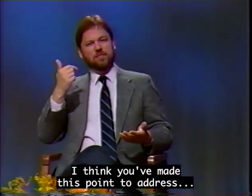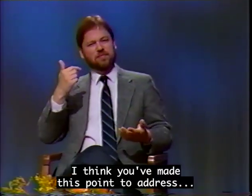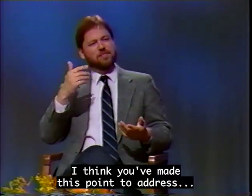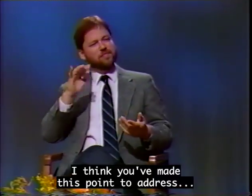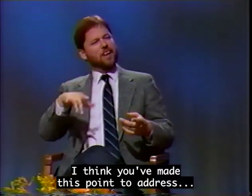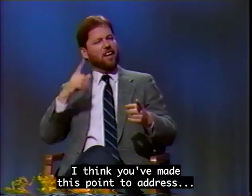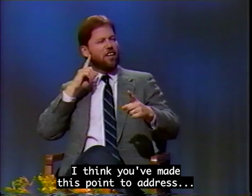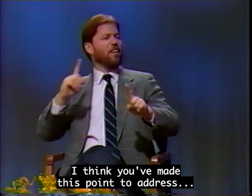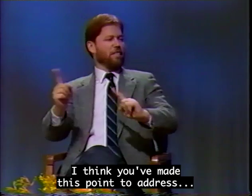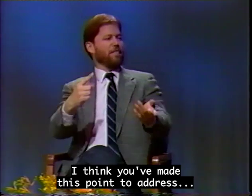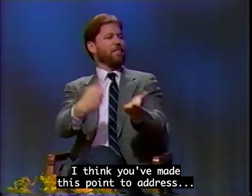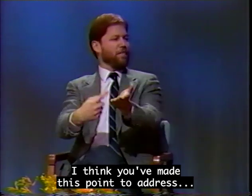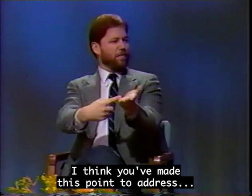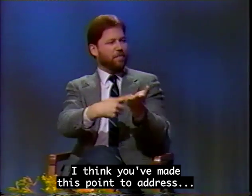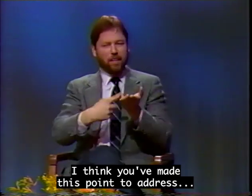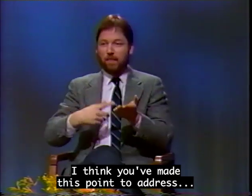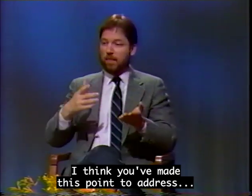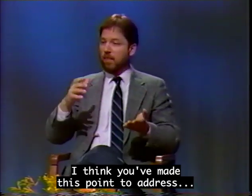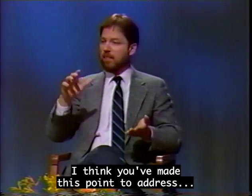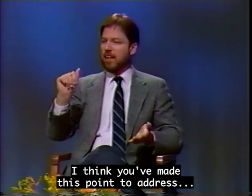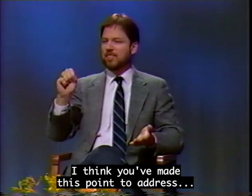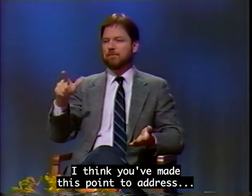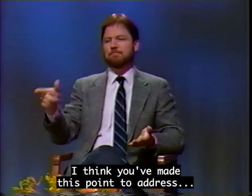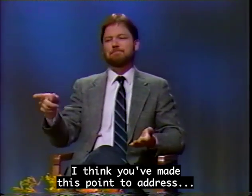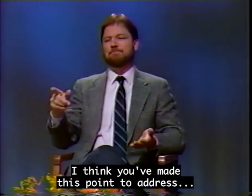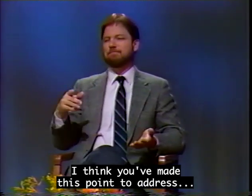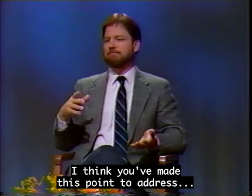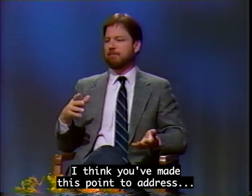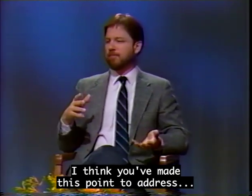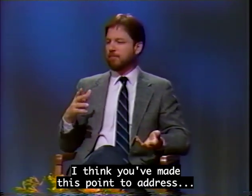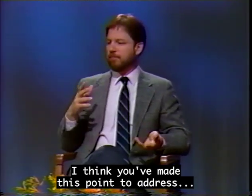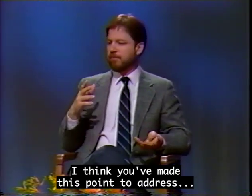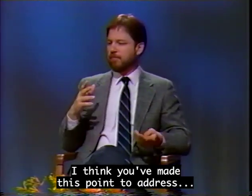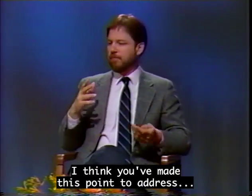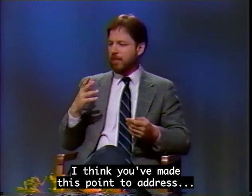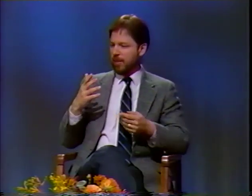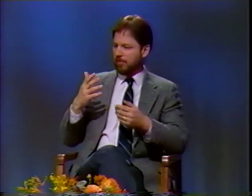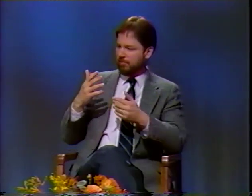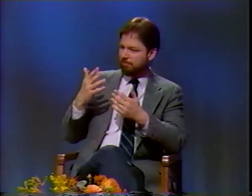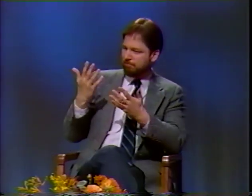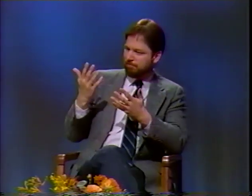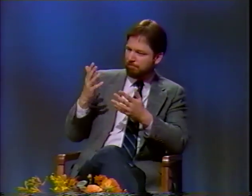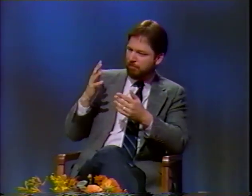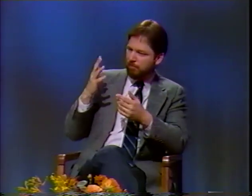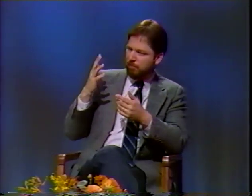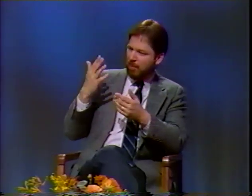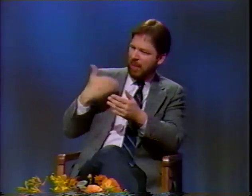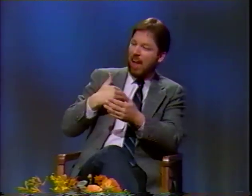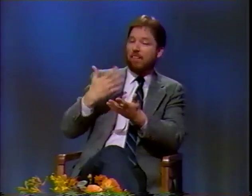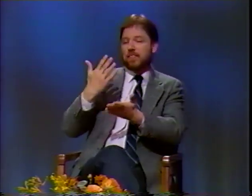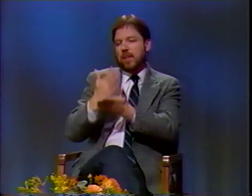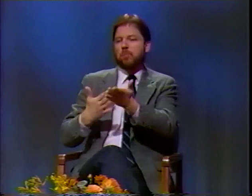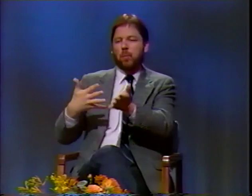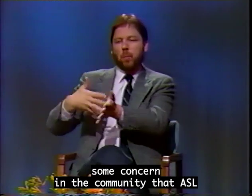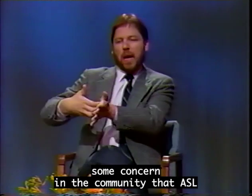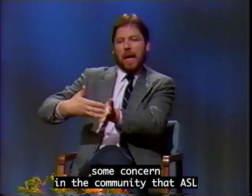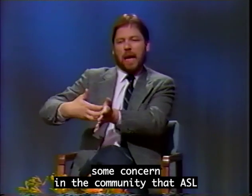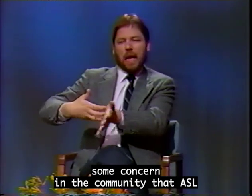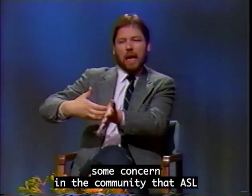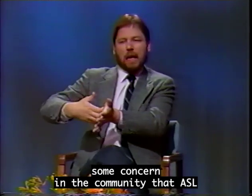I think you've made this point to address some concern